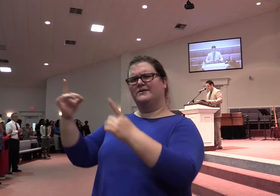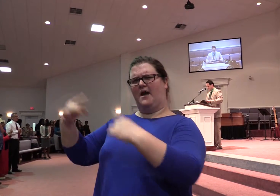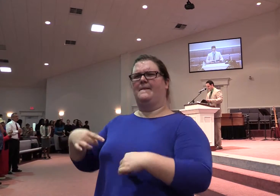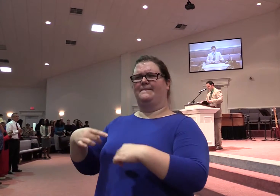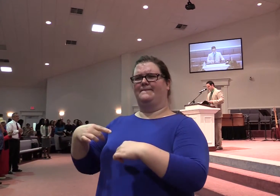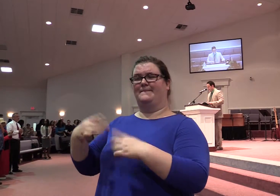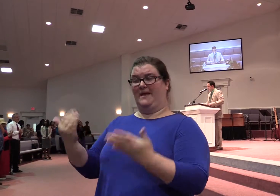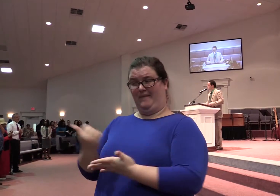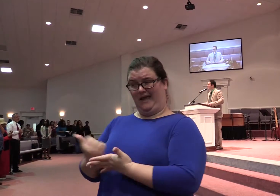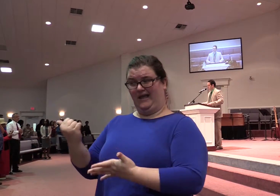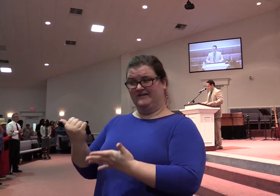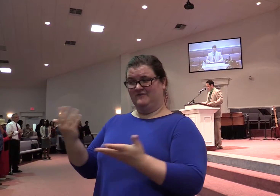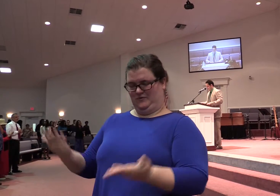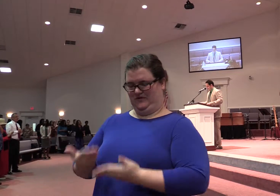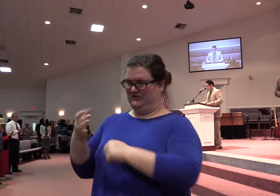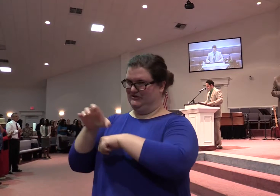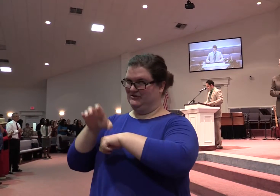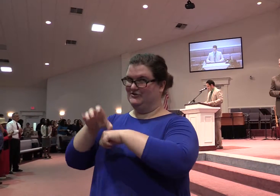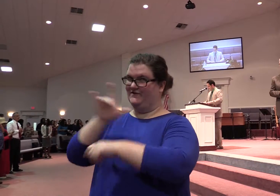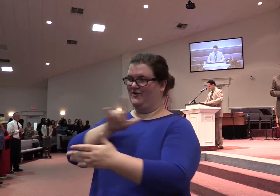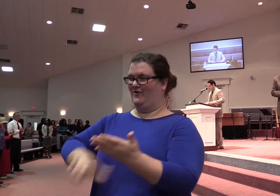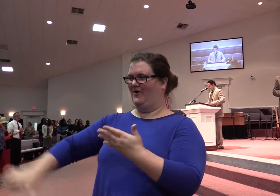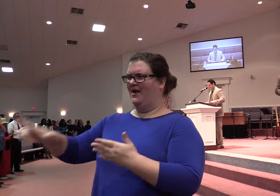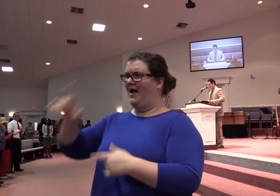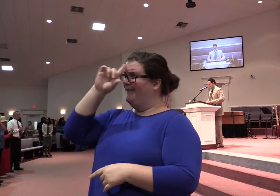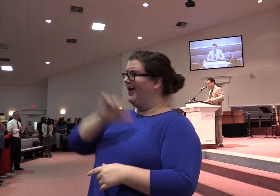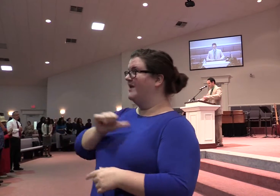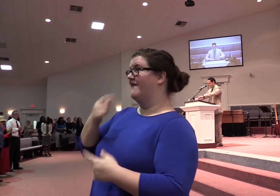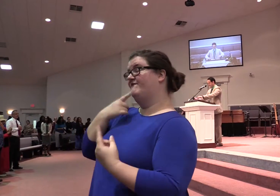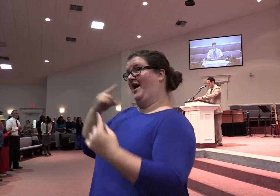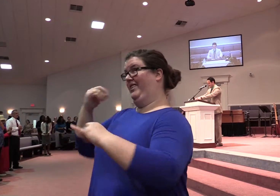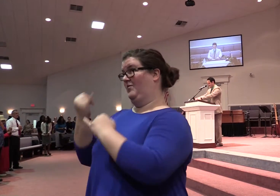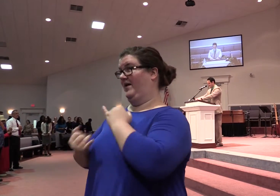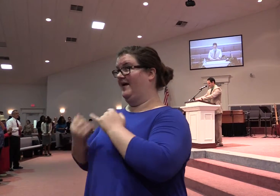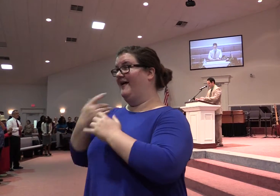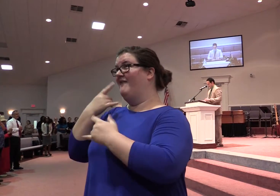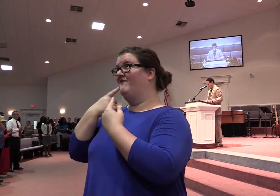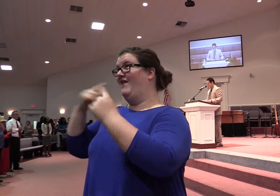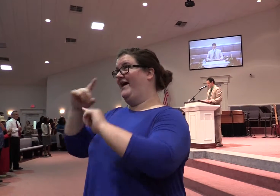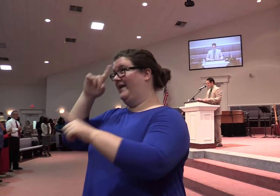Amen. To the house of the Lord. Amen. Hallelujah.